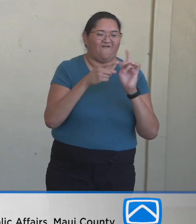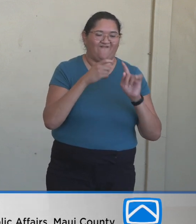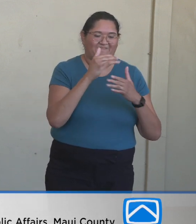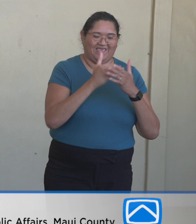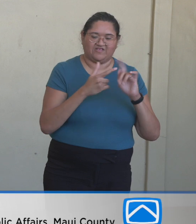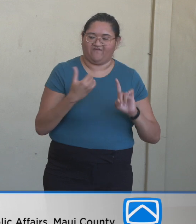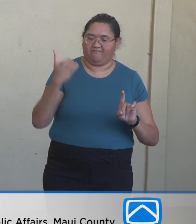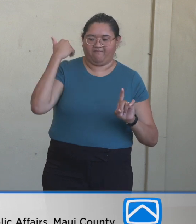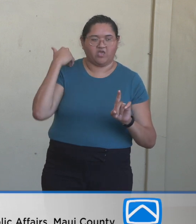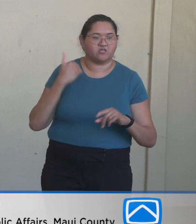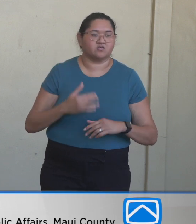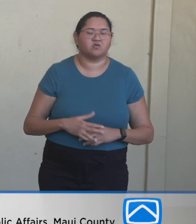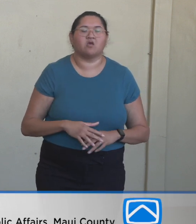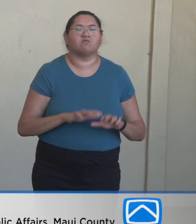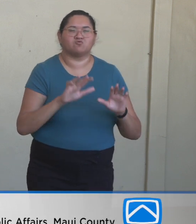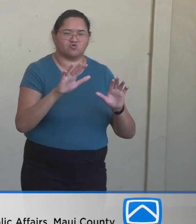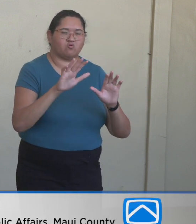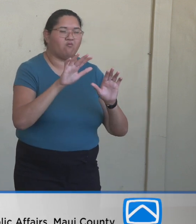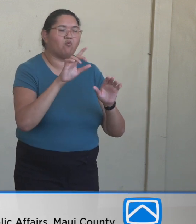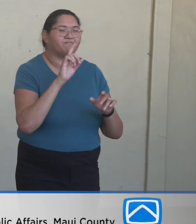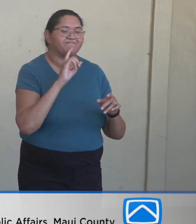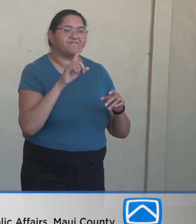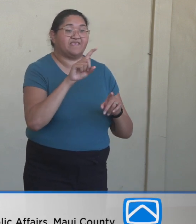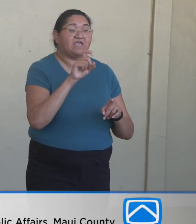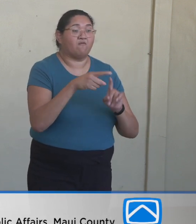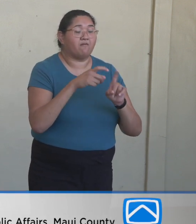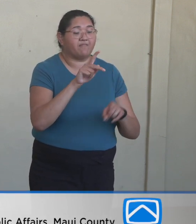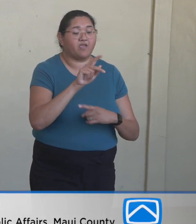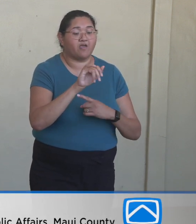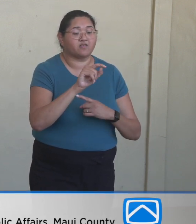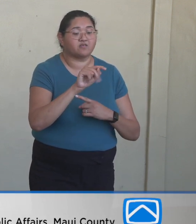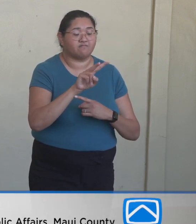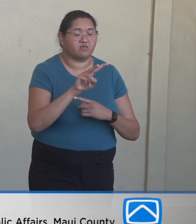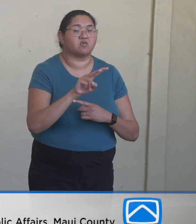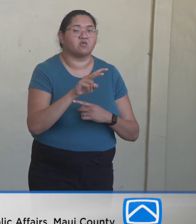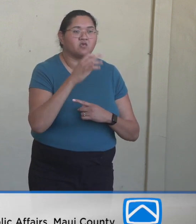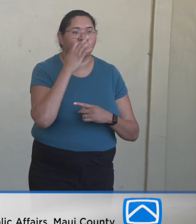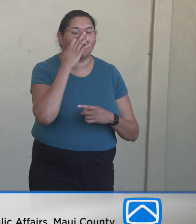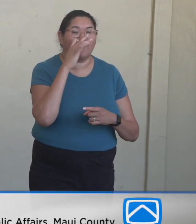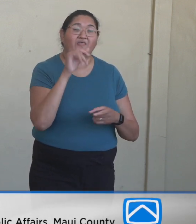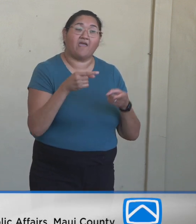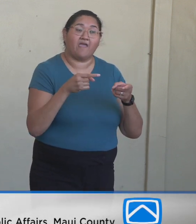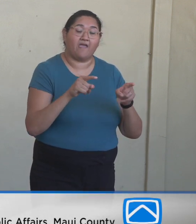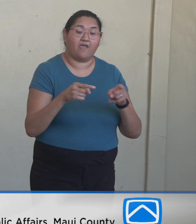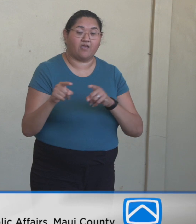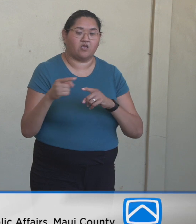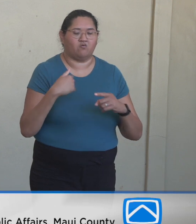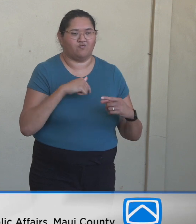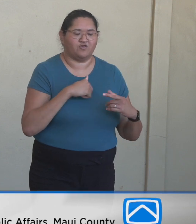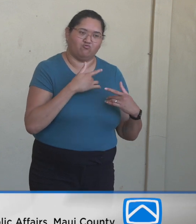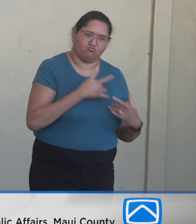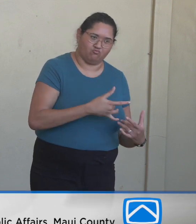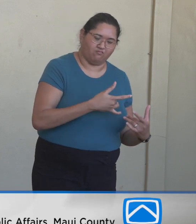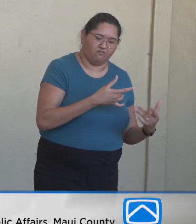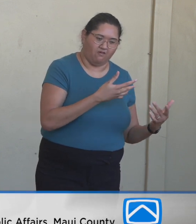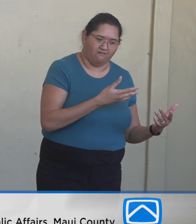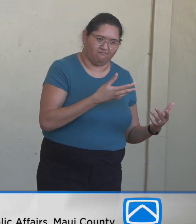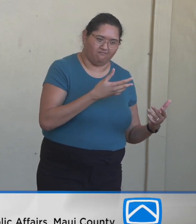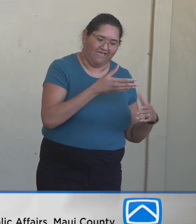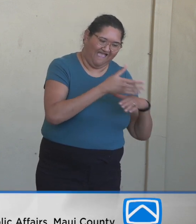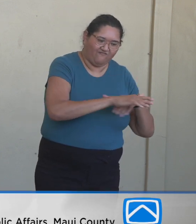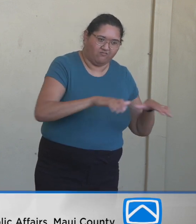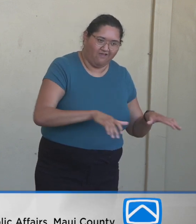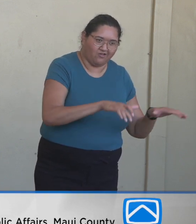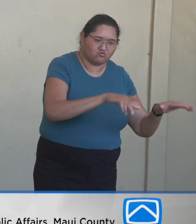lessons of the past? So the question from KITV is on the incidents we usually have